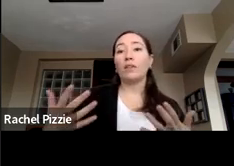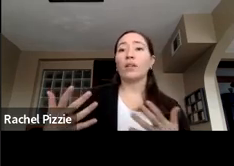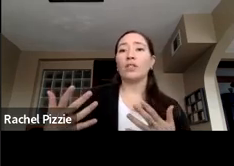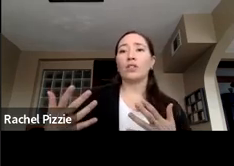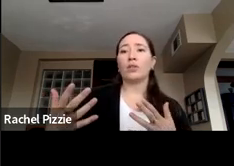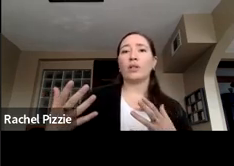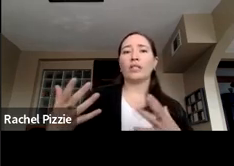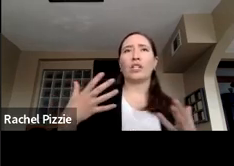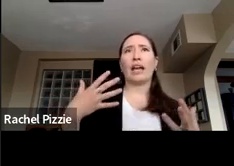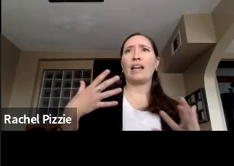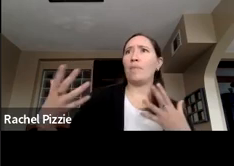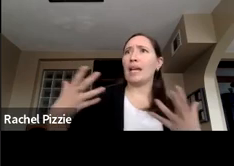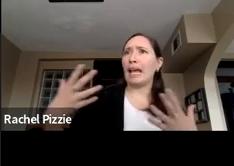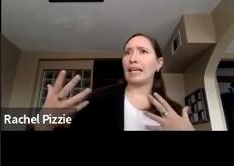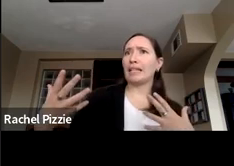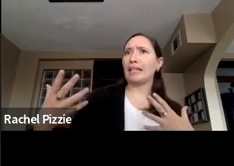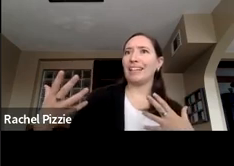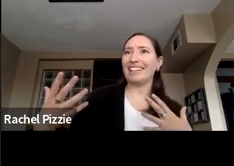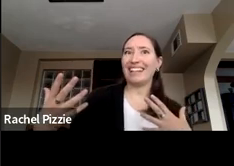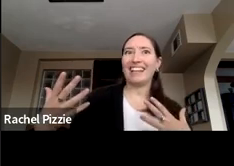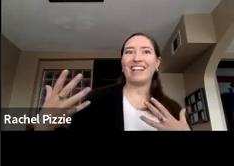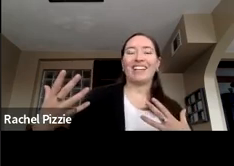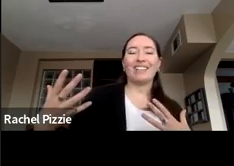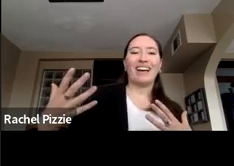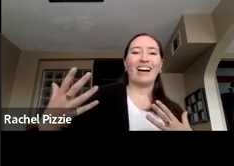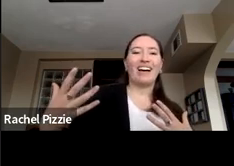One thing you can do to kind of mitigate